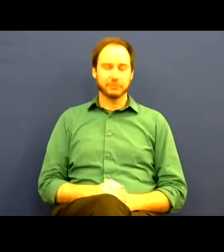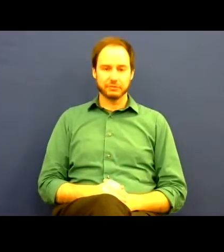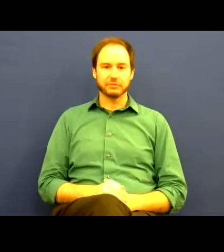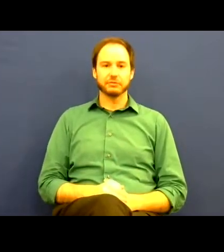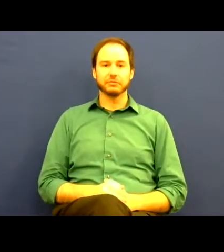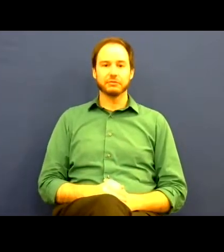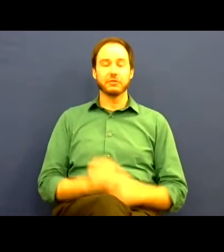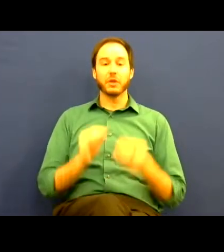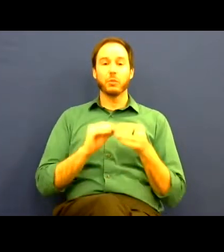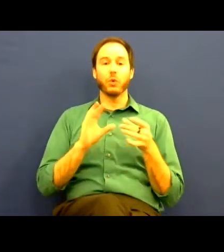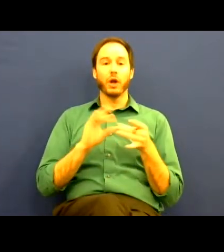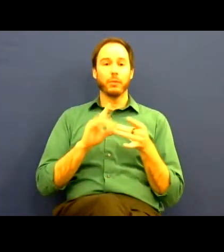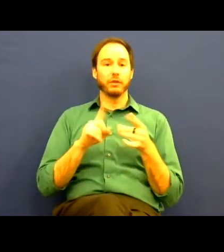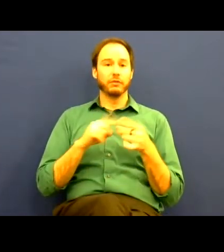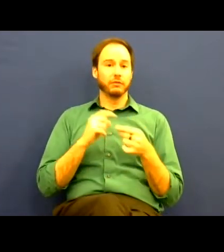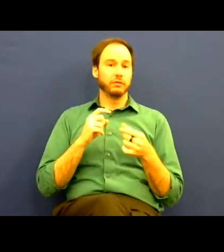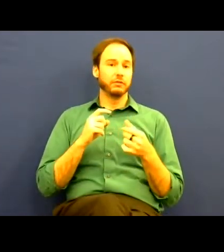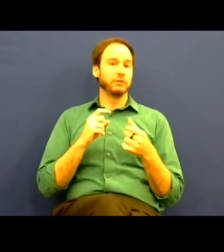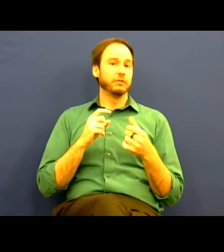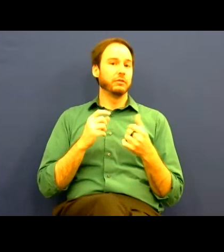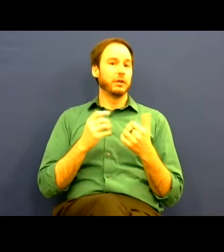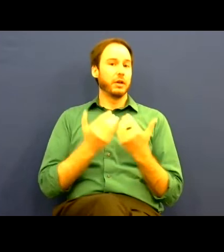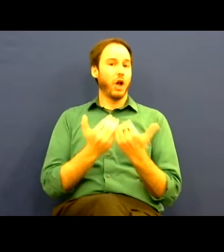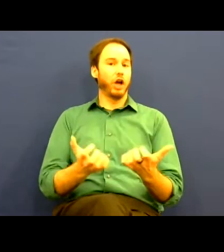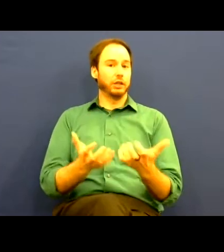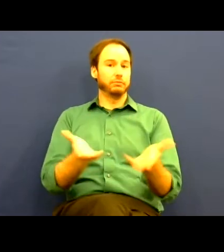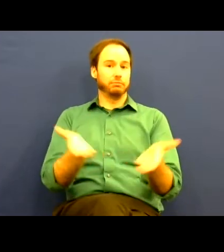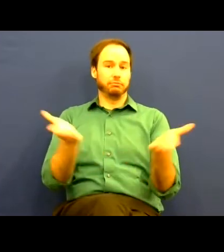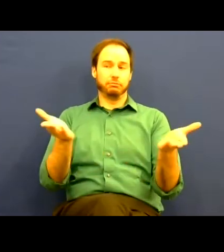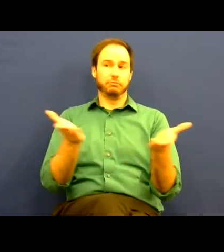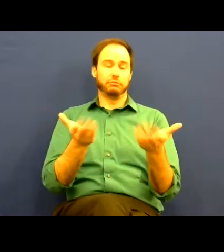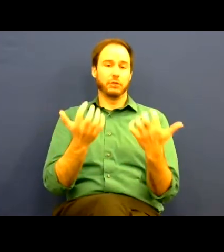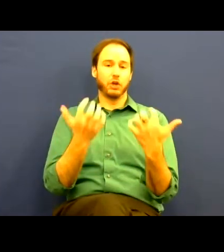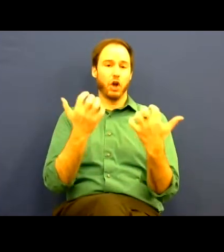Anybody wish to comment from the public?